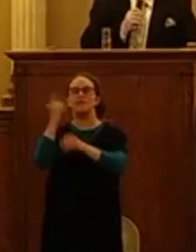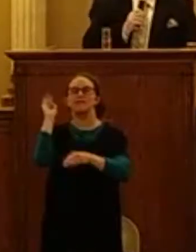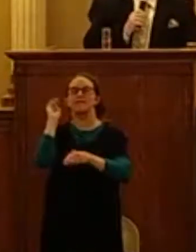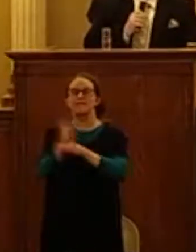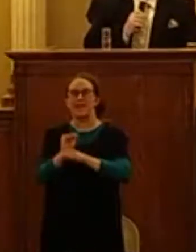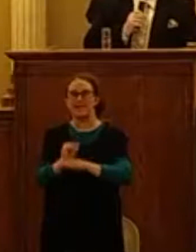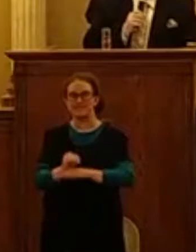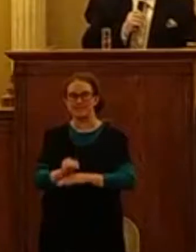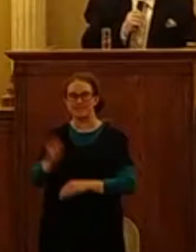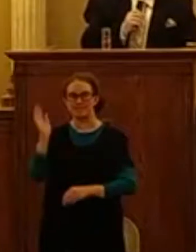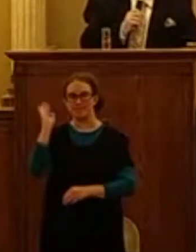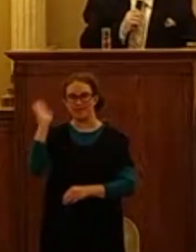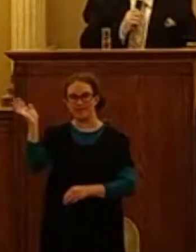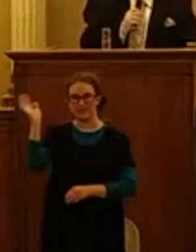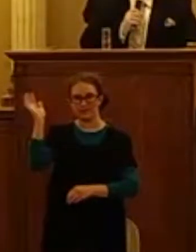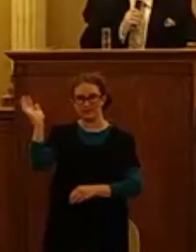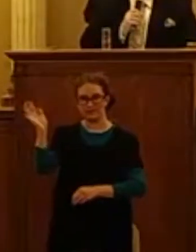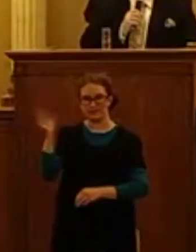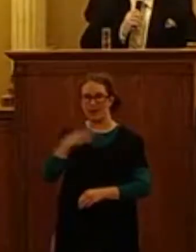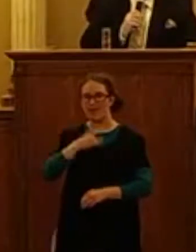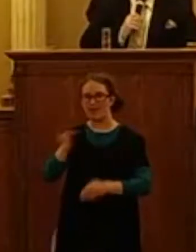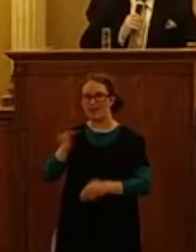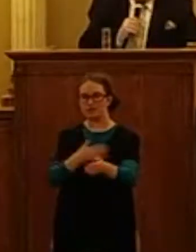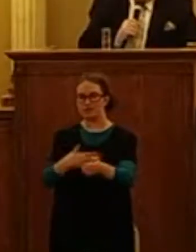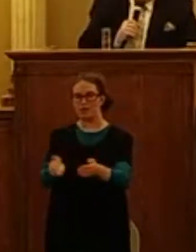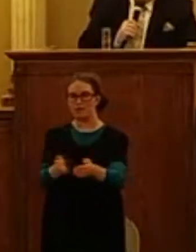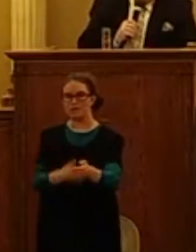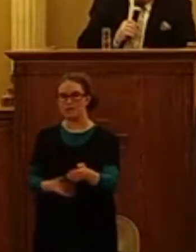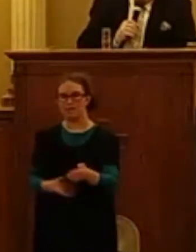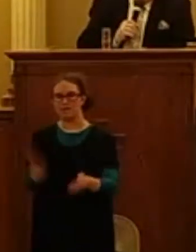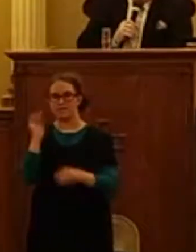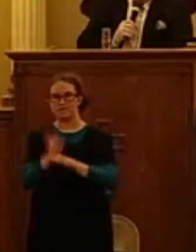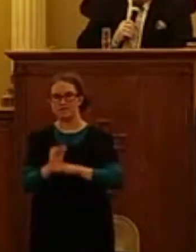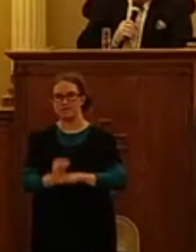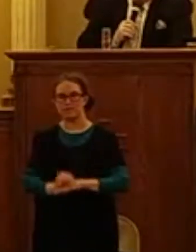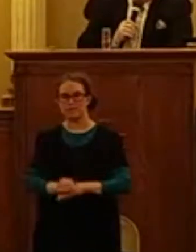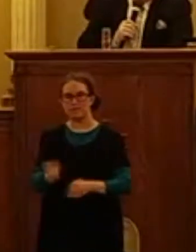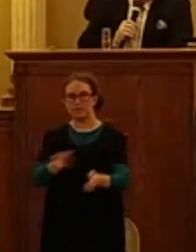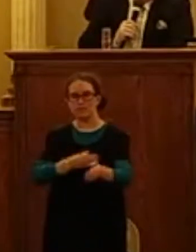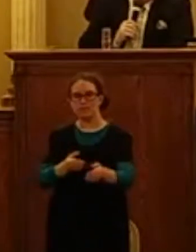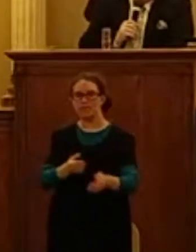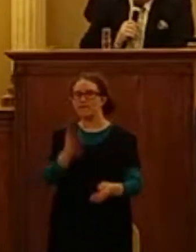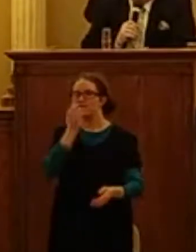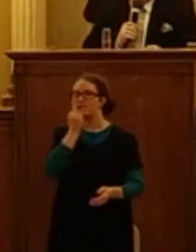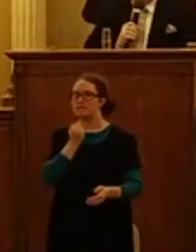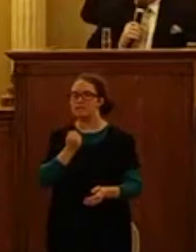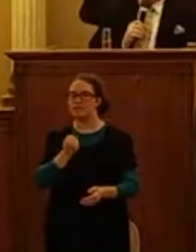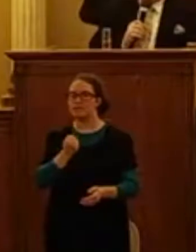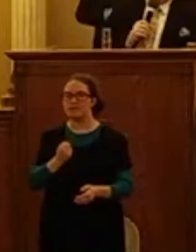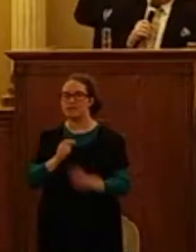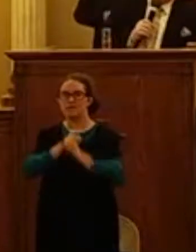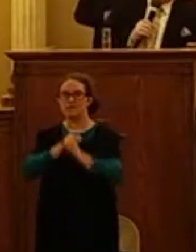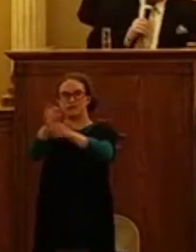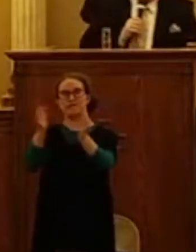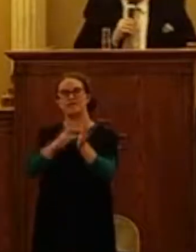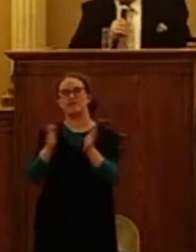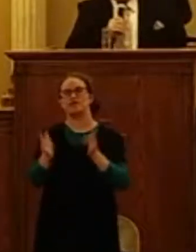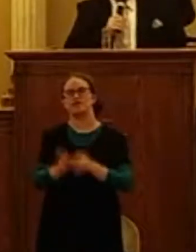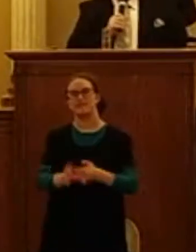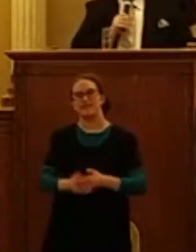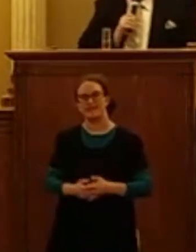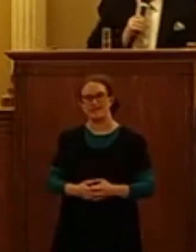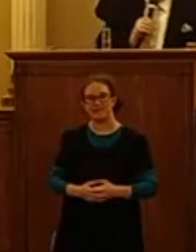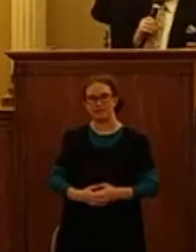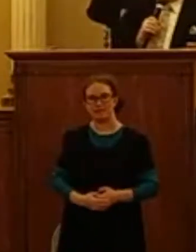Trust him tonight. Yes. I like that song she sang last night, that chorus, 'tis so sweet to trust